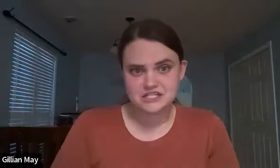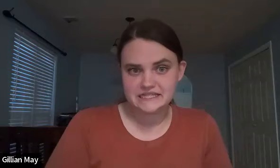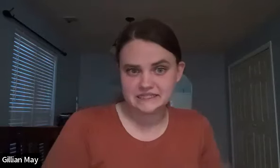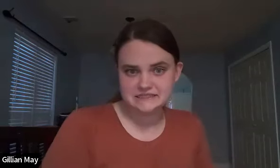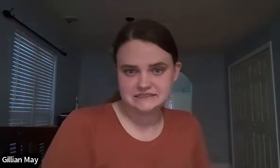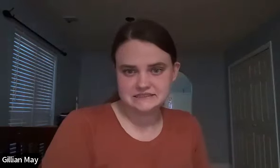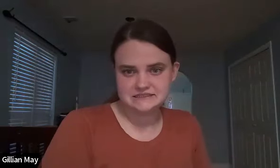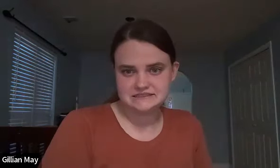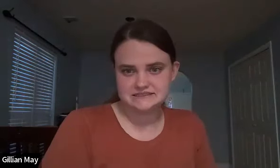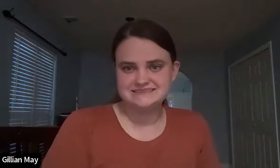Ashling.